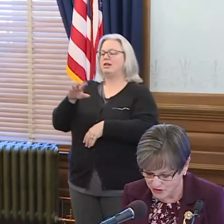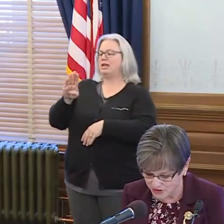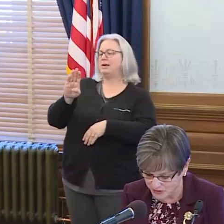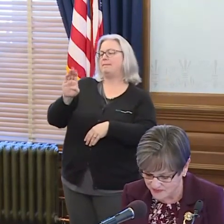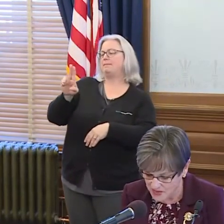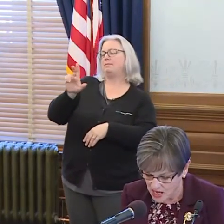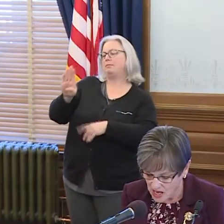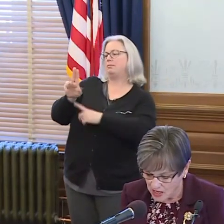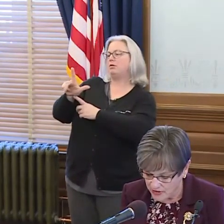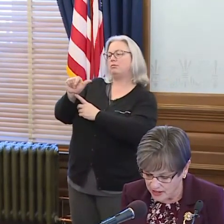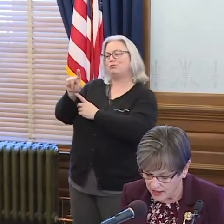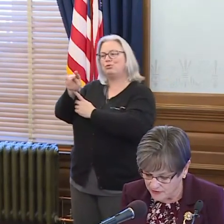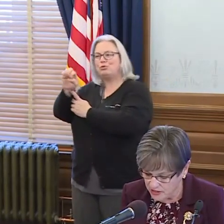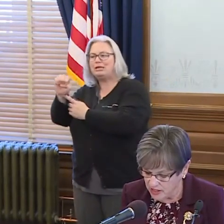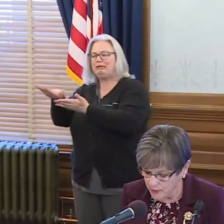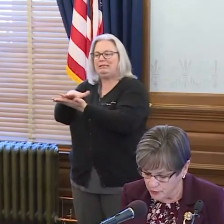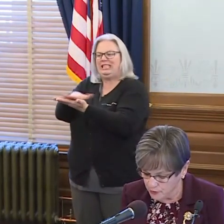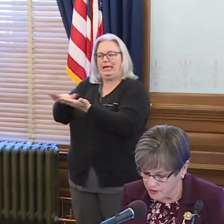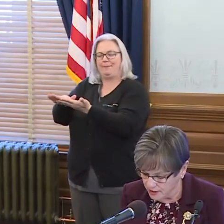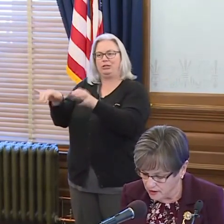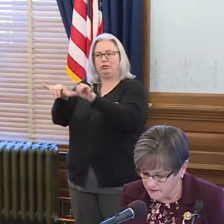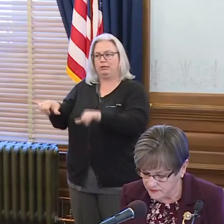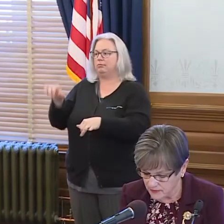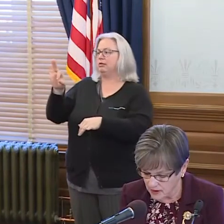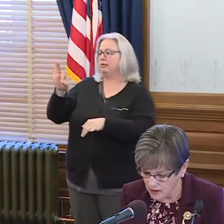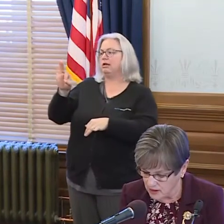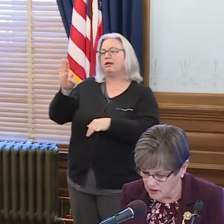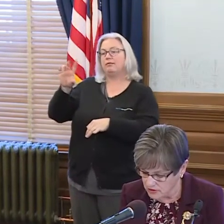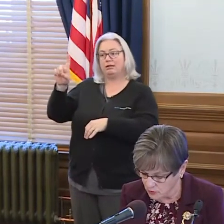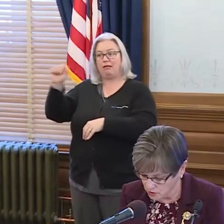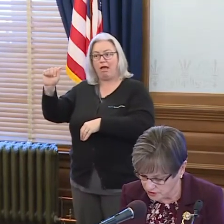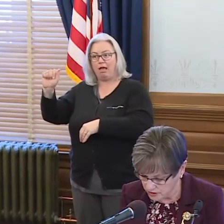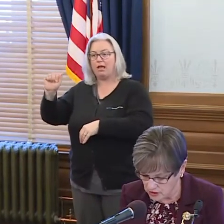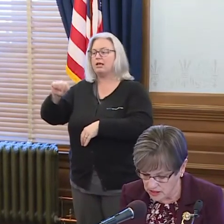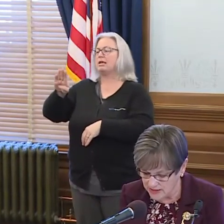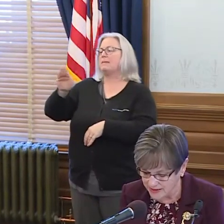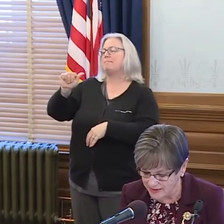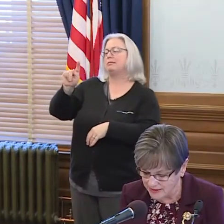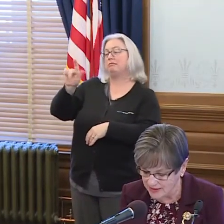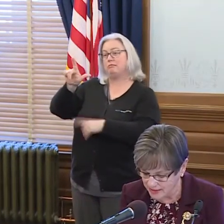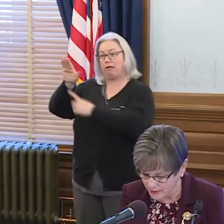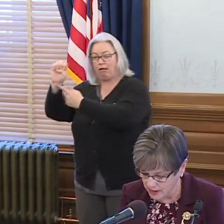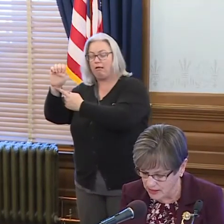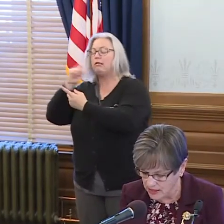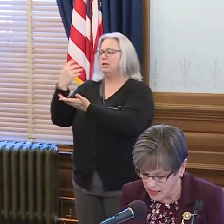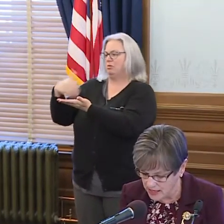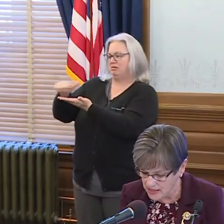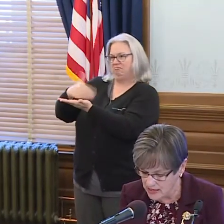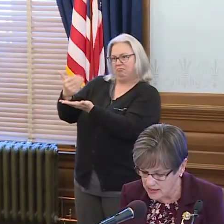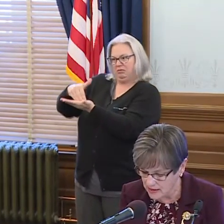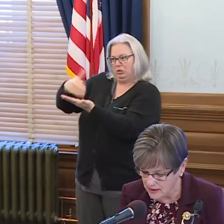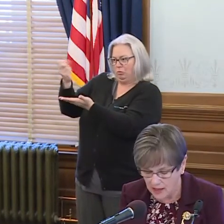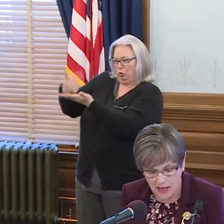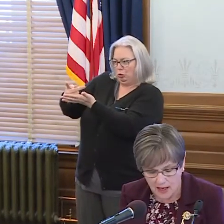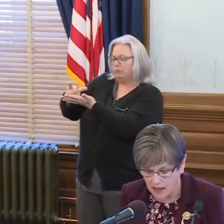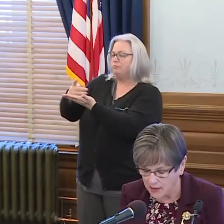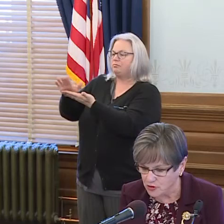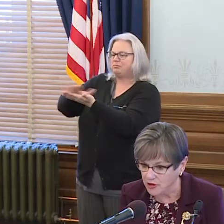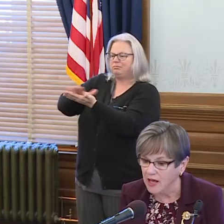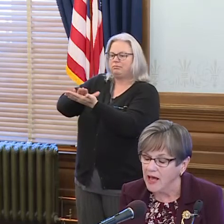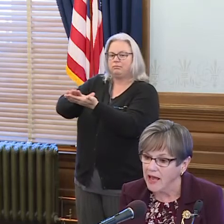decontamination system. The FDA-approved Battelle will sterilize and decontaminate